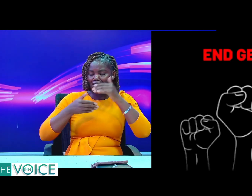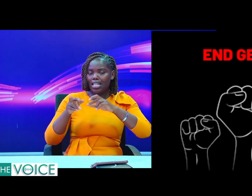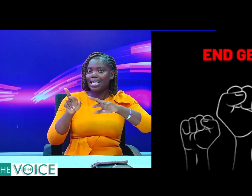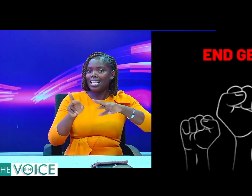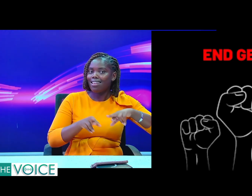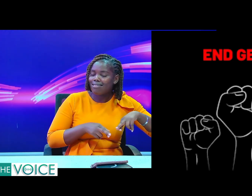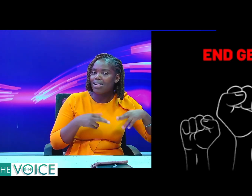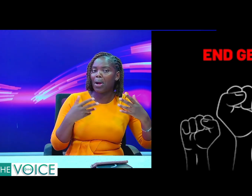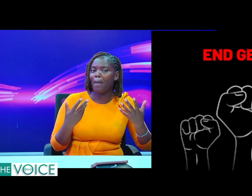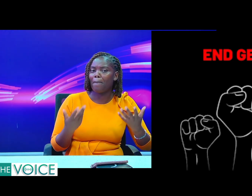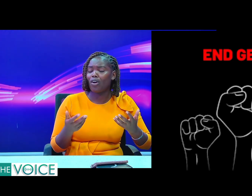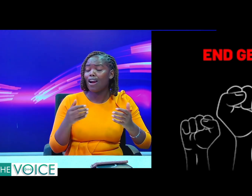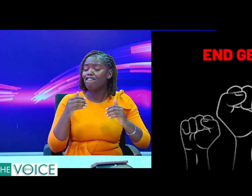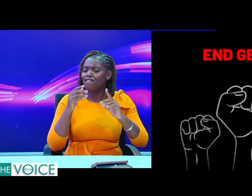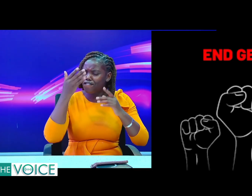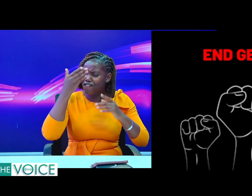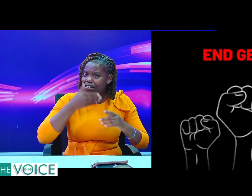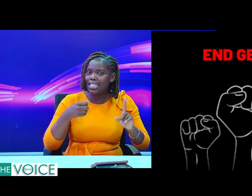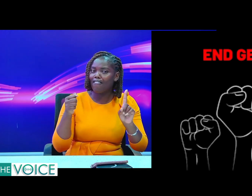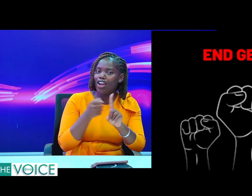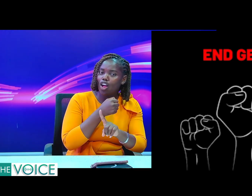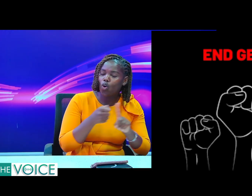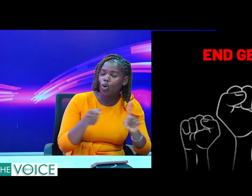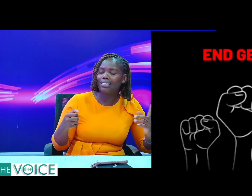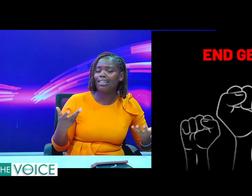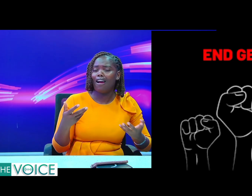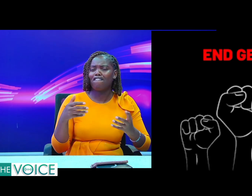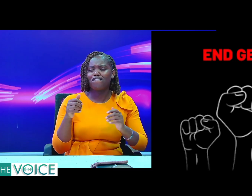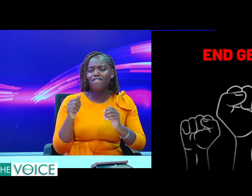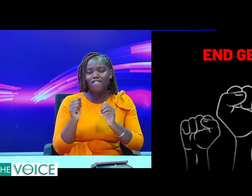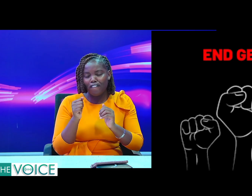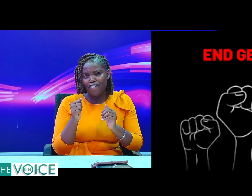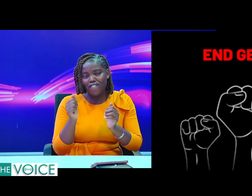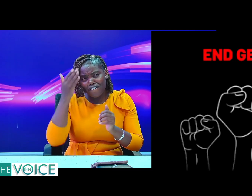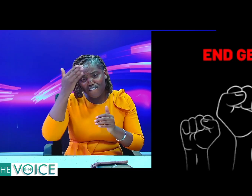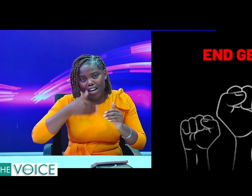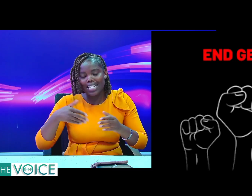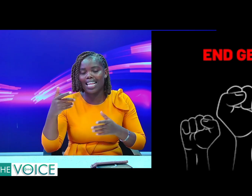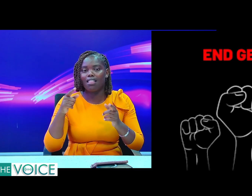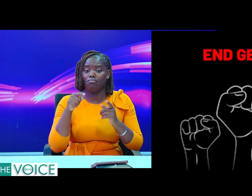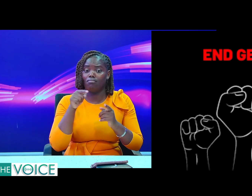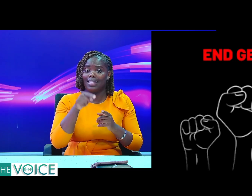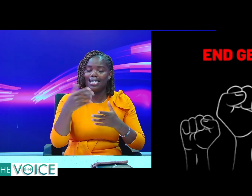old, people are experiencing race, experiencing violence,